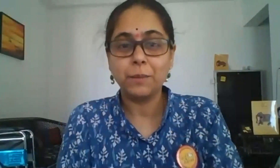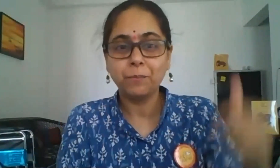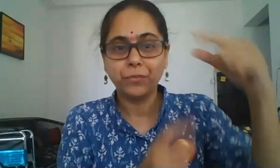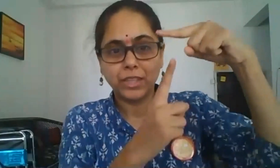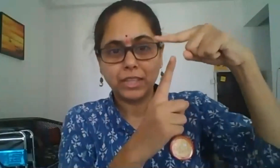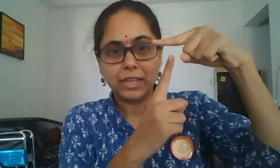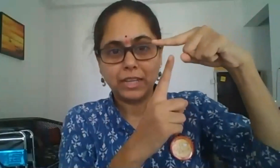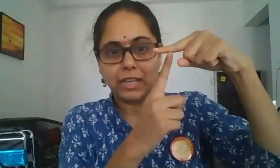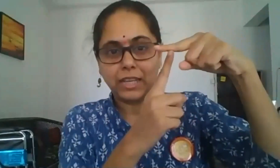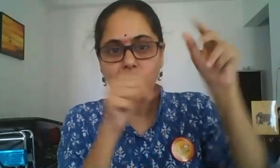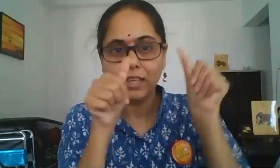name,